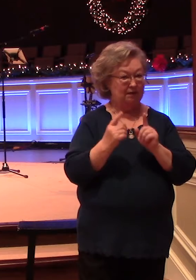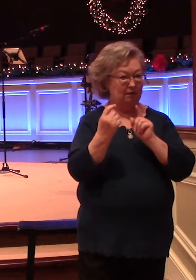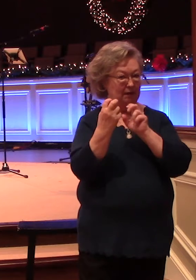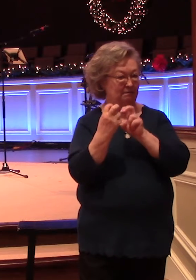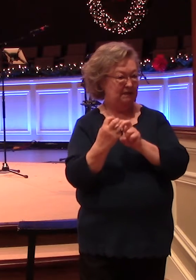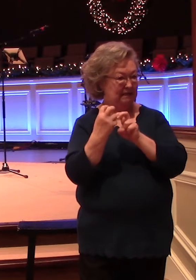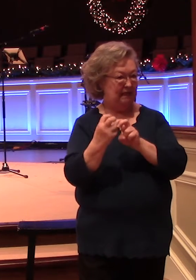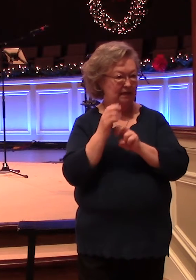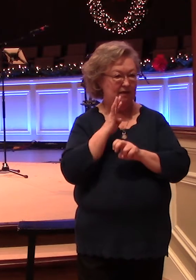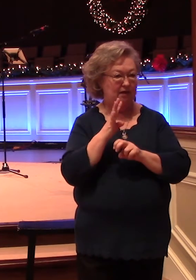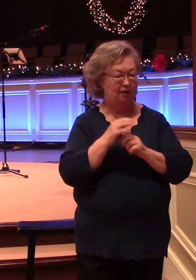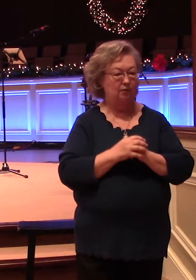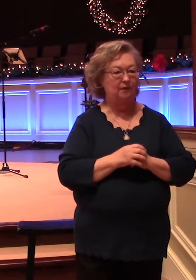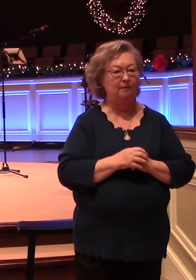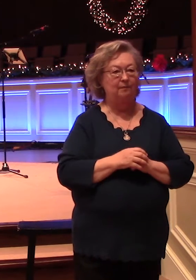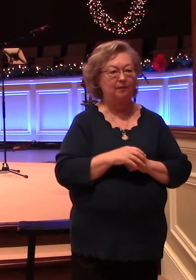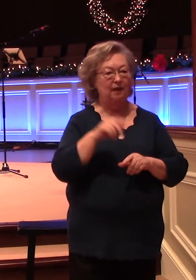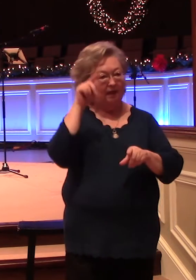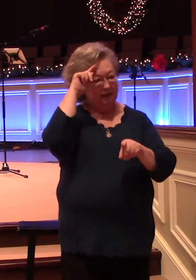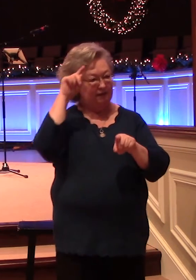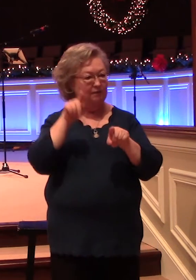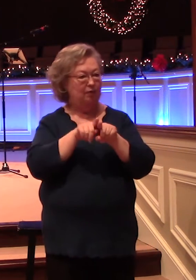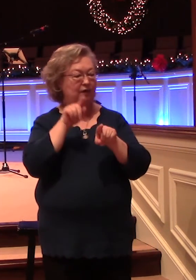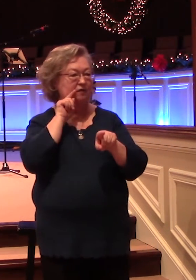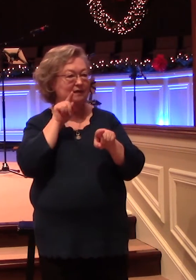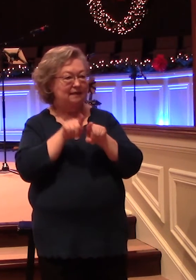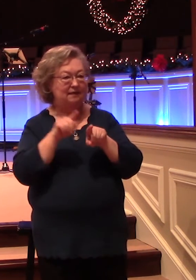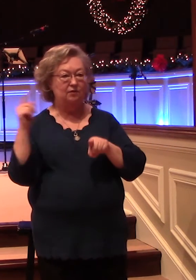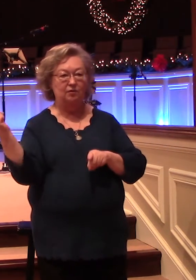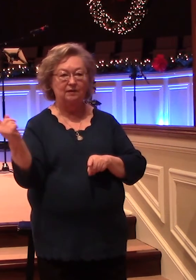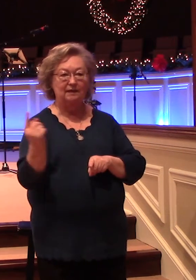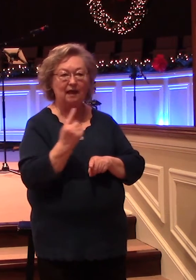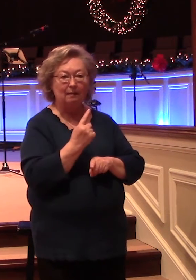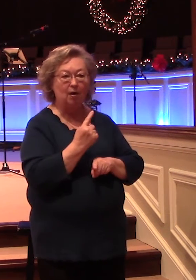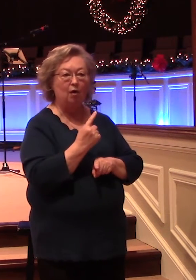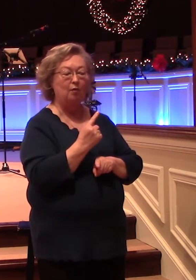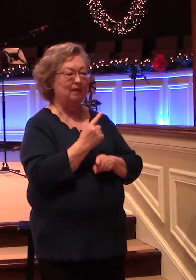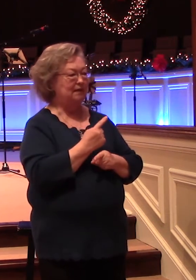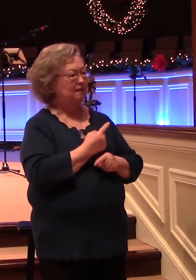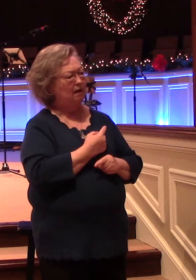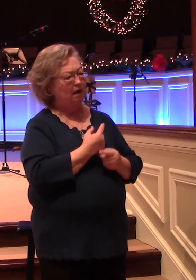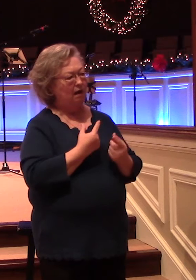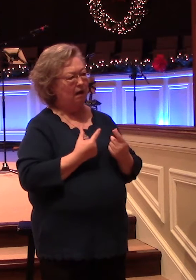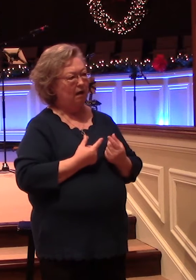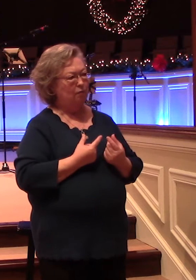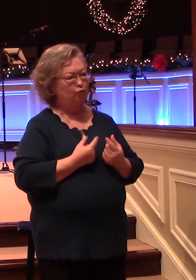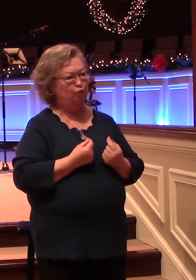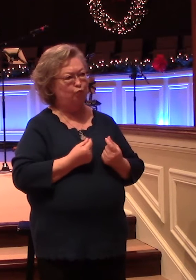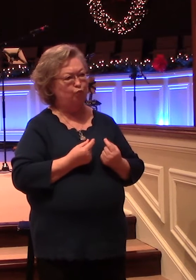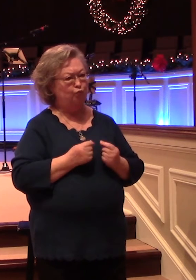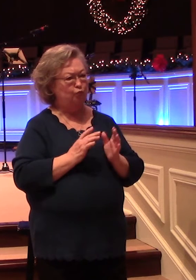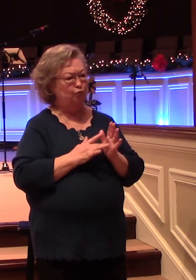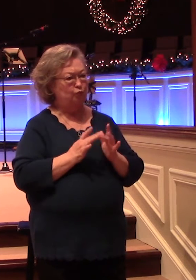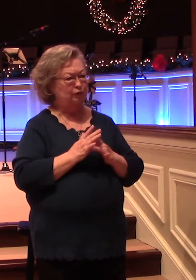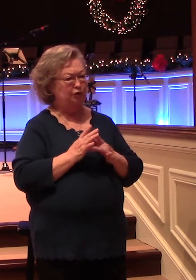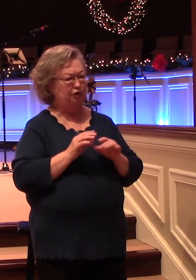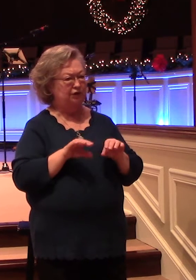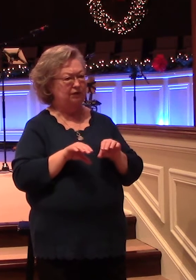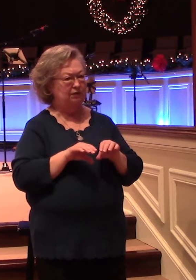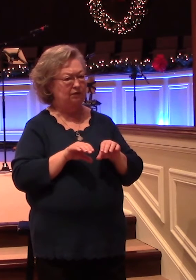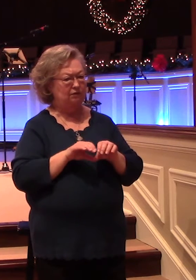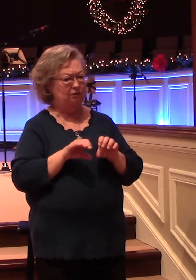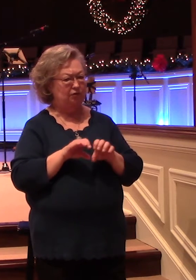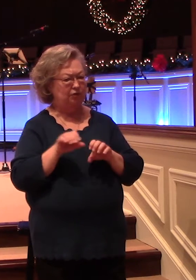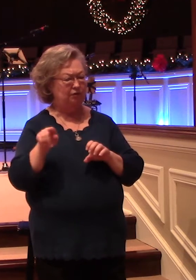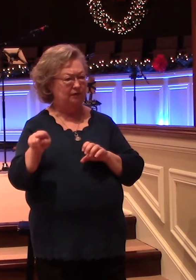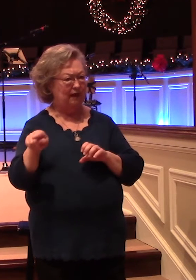helped him out with his homework, and helped him out with some chores, because that's what he would have done. That's what Jesus would have done for him. And this went on for